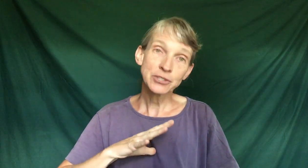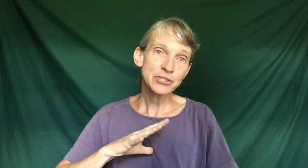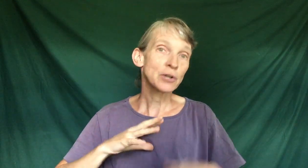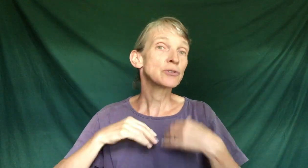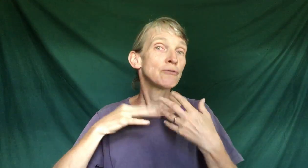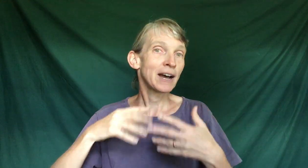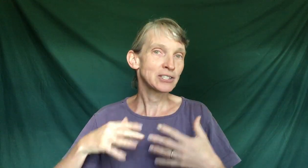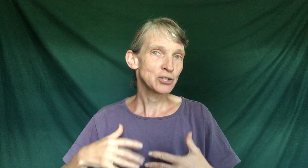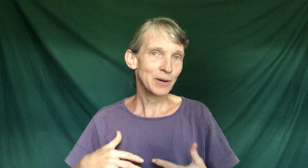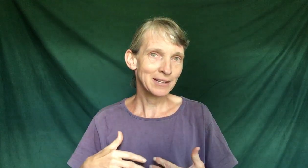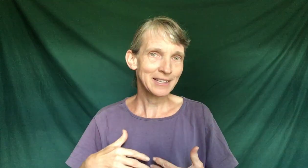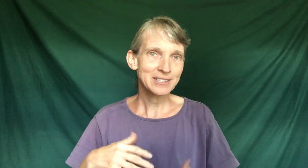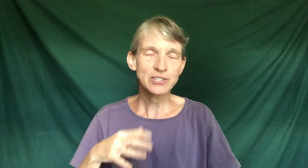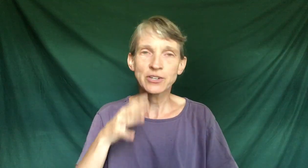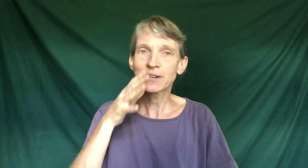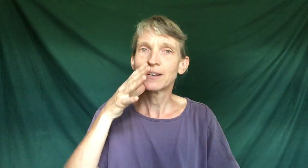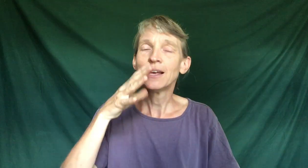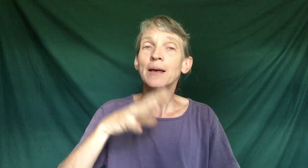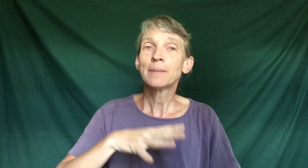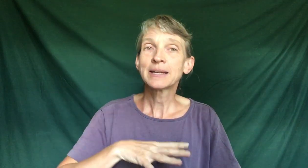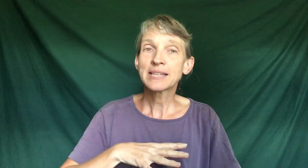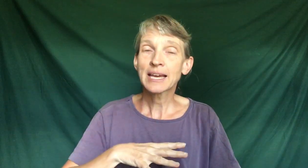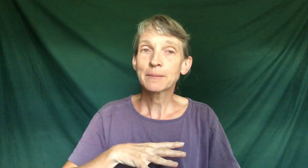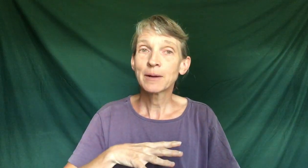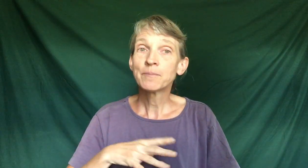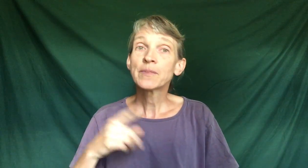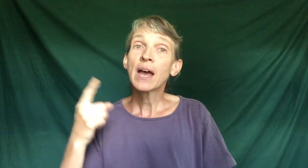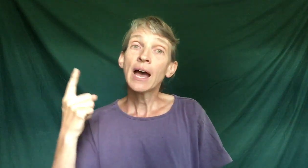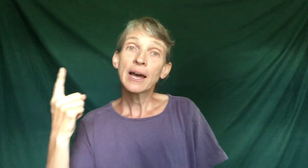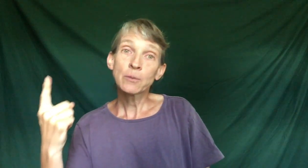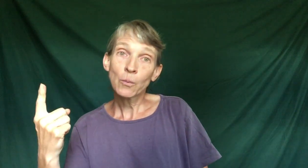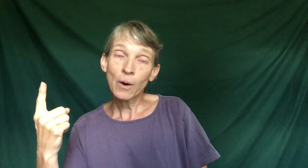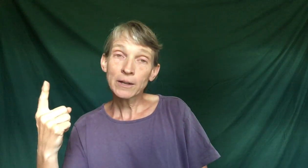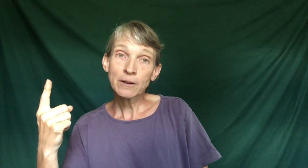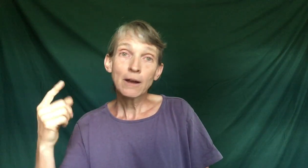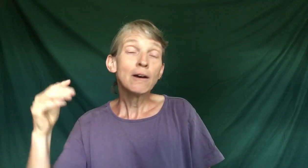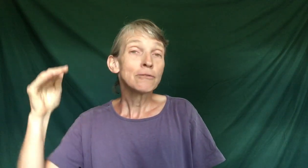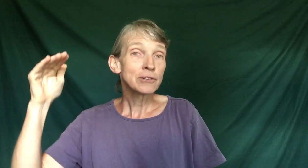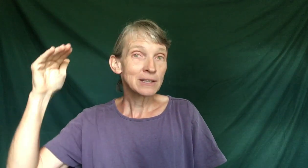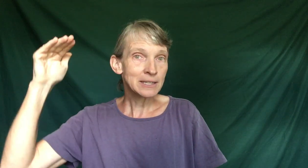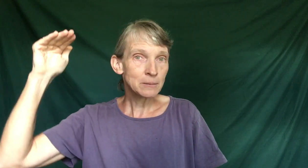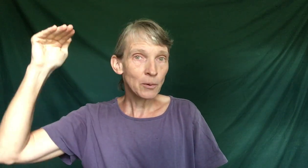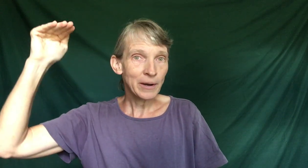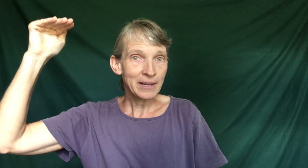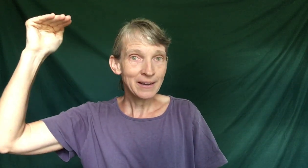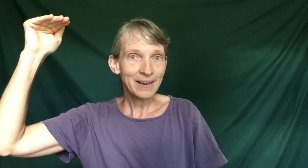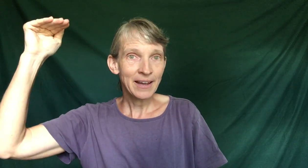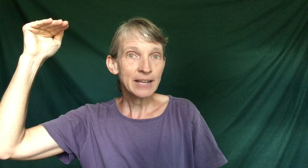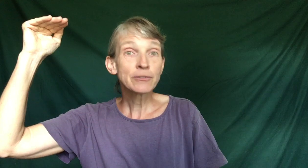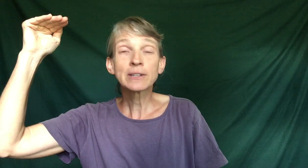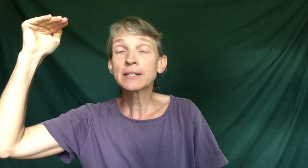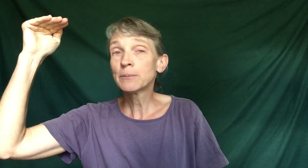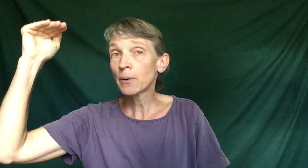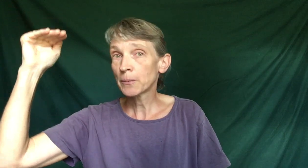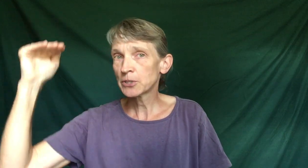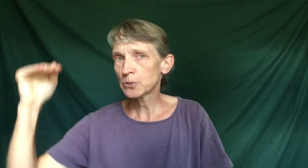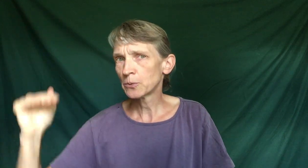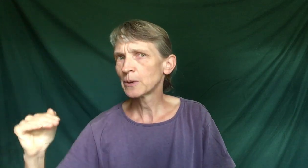she's also fine. She's wearing a lacy shirt. My dame. And 1 for the little boy. And for a little boy, we do kind of